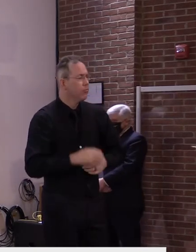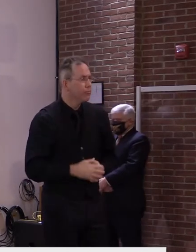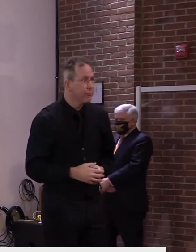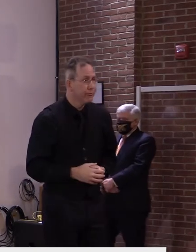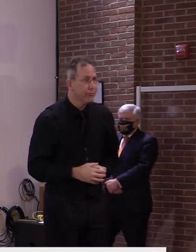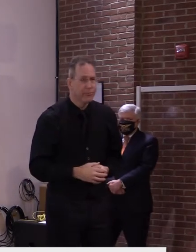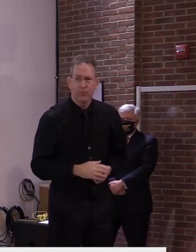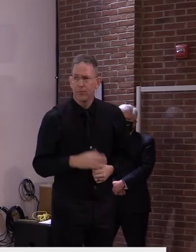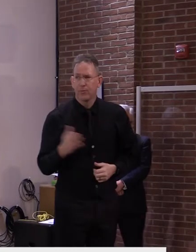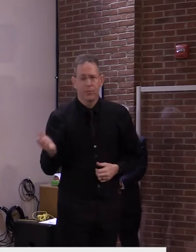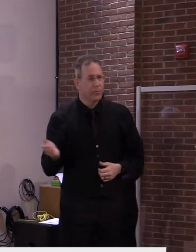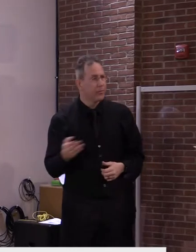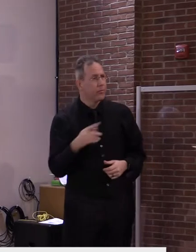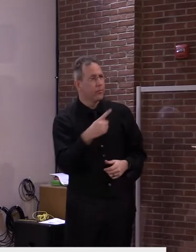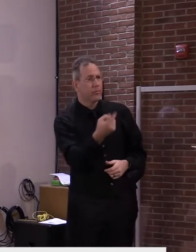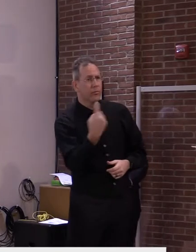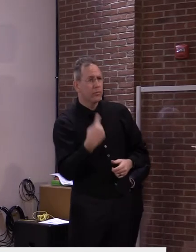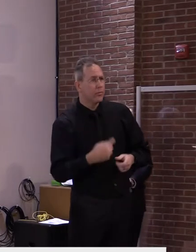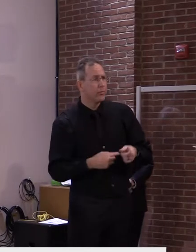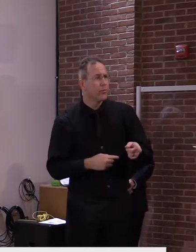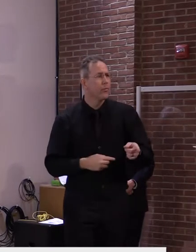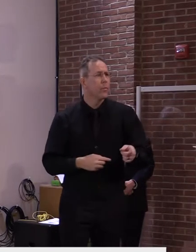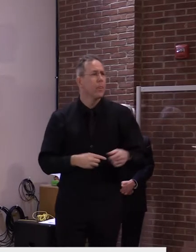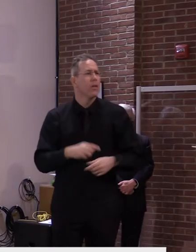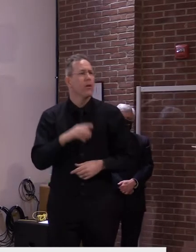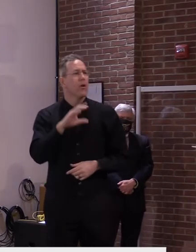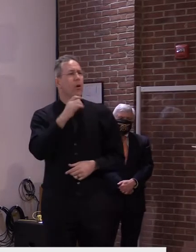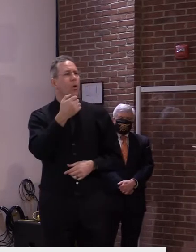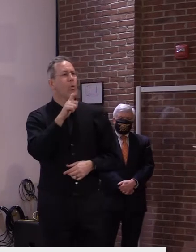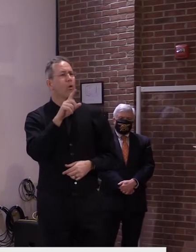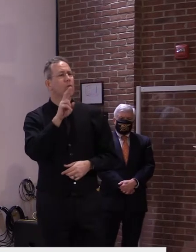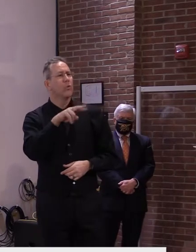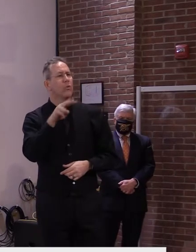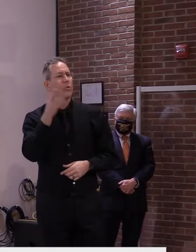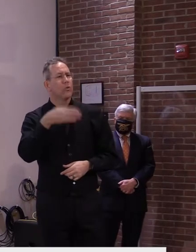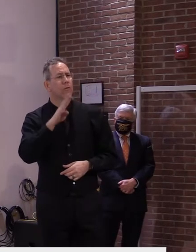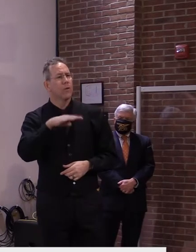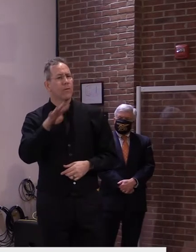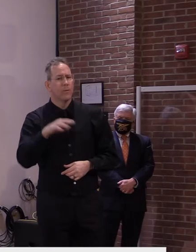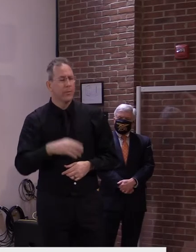to the talk of extending out the sales tax to